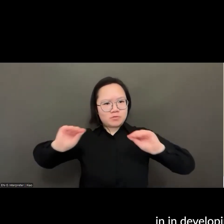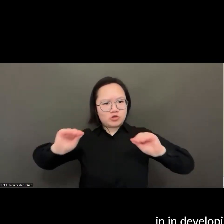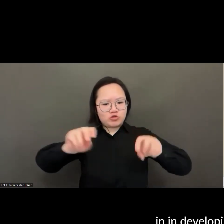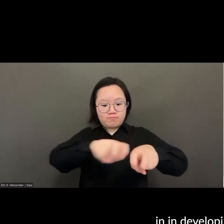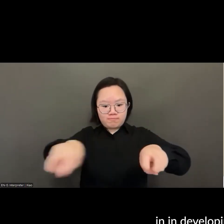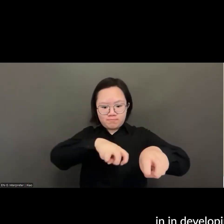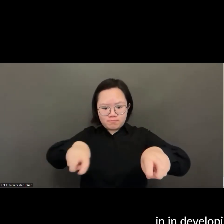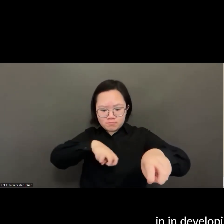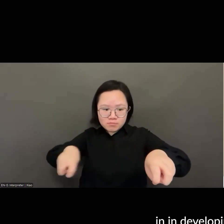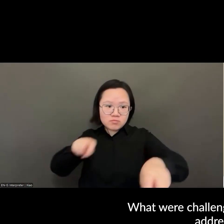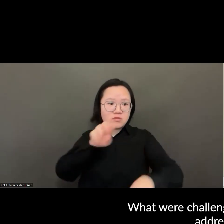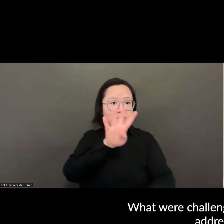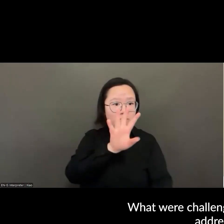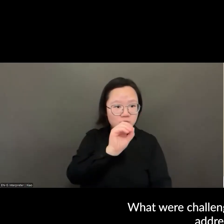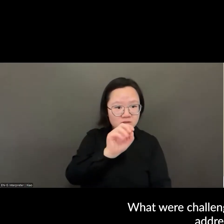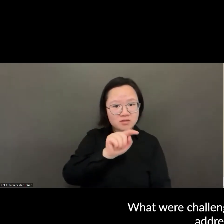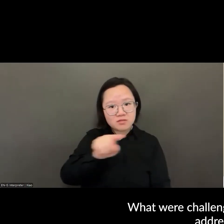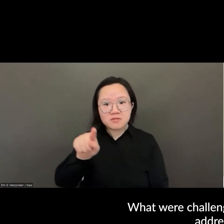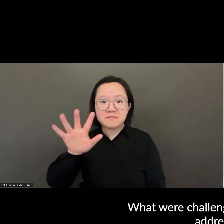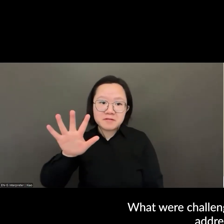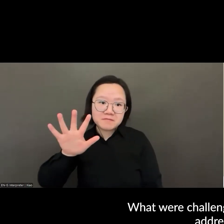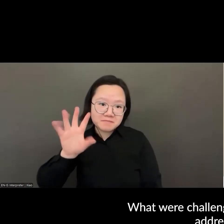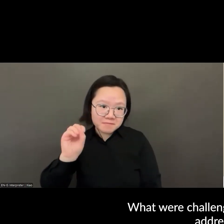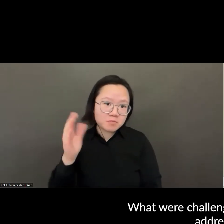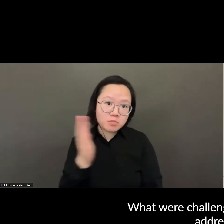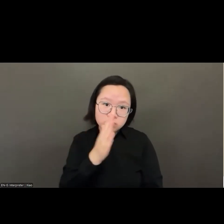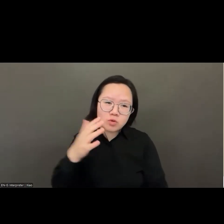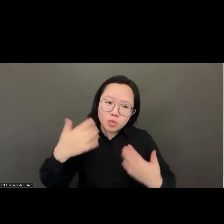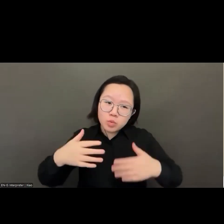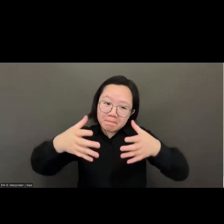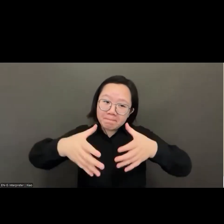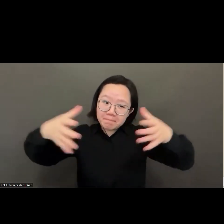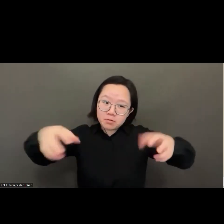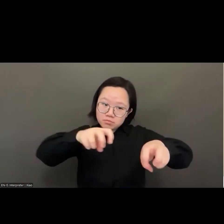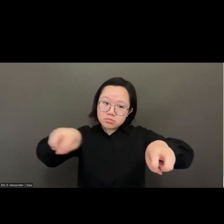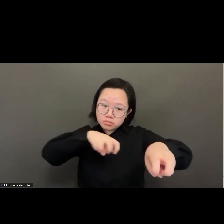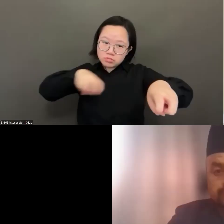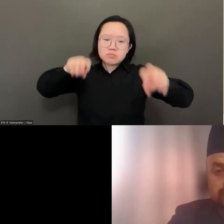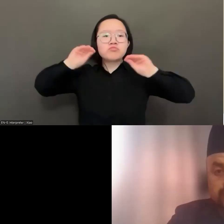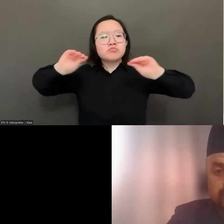And in developing countries, what were challenges and how was it addressed?